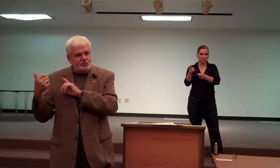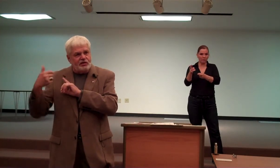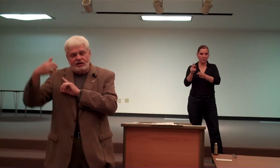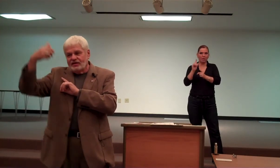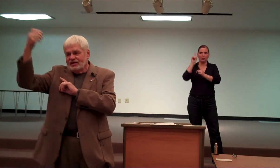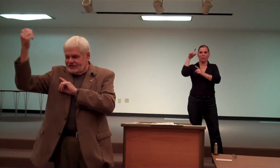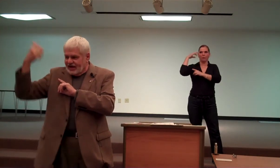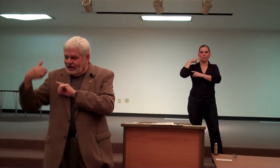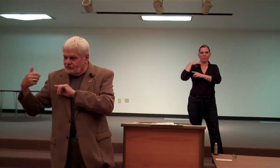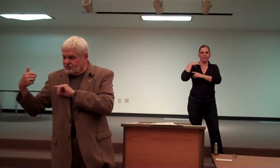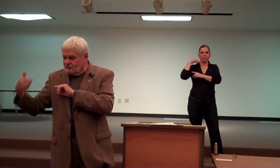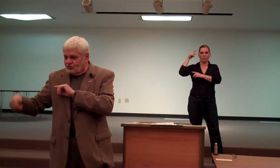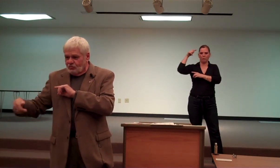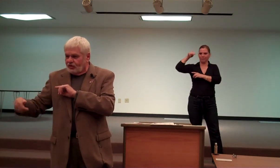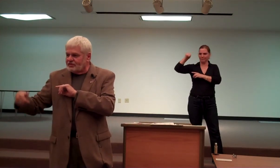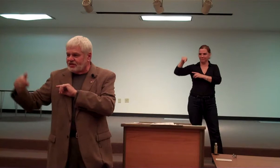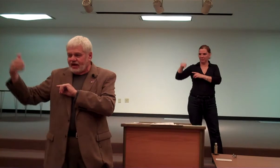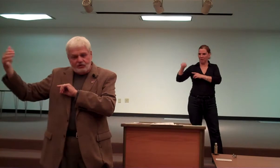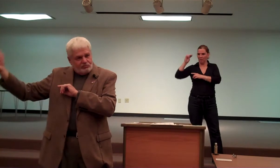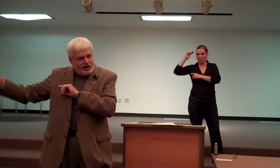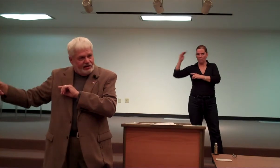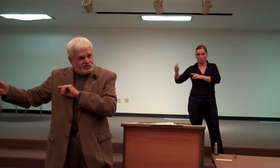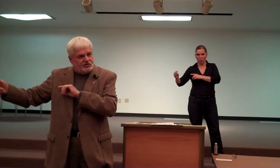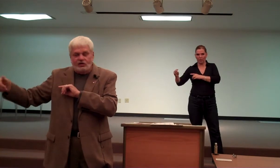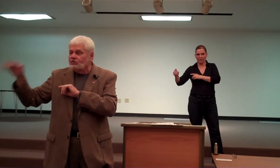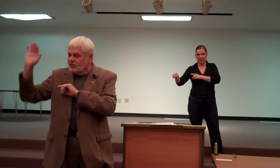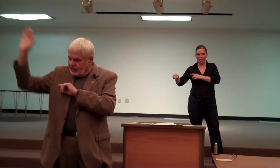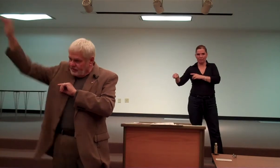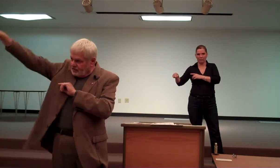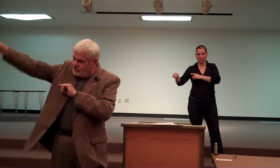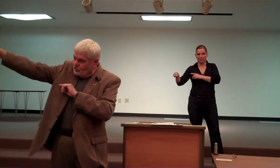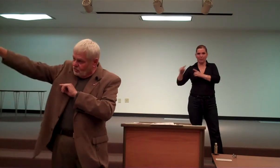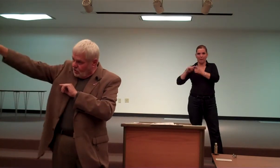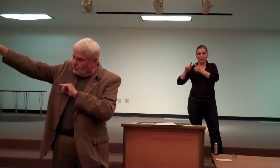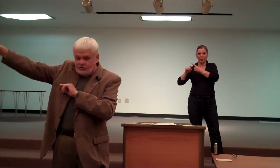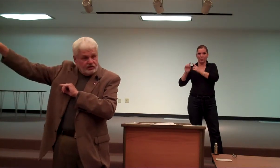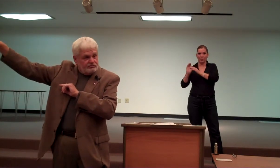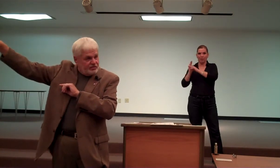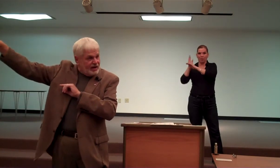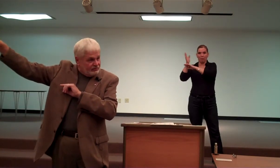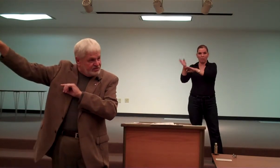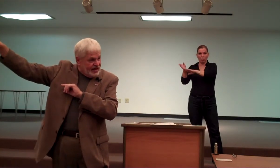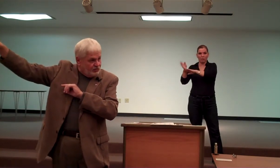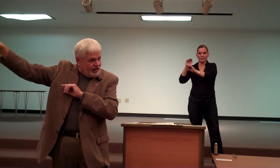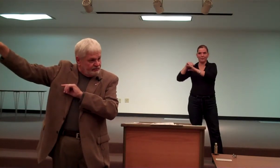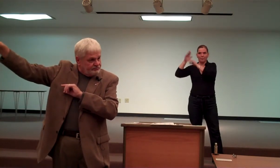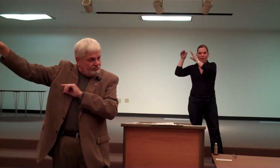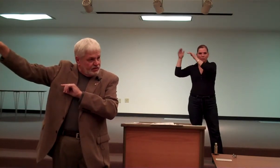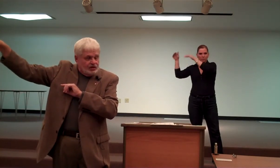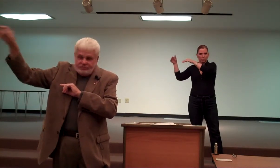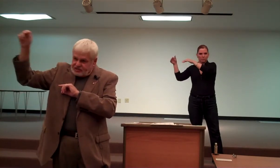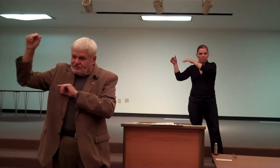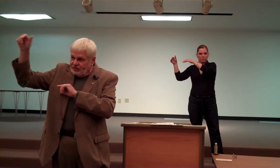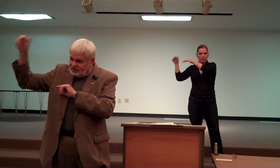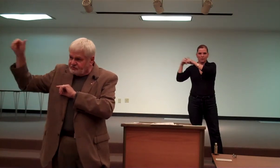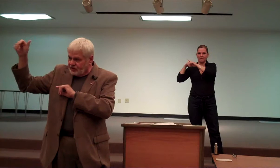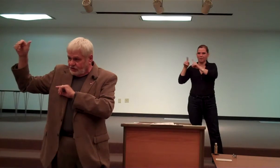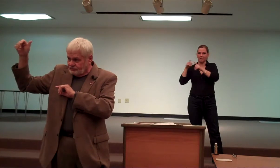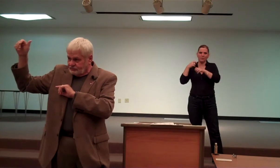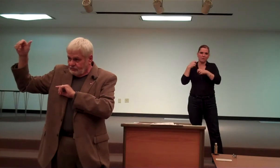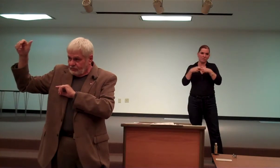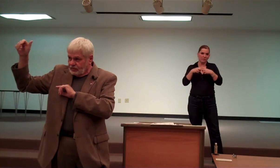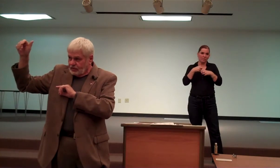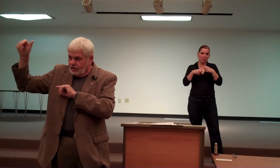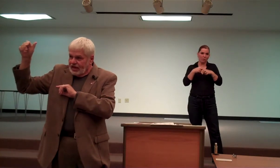up to Pittsburgh, down to Morgantown or Brownsville, and then go over the mountains that way. But it's very